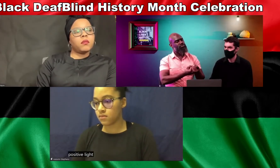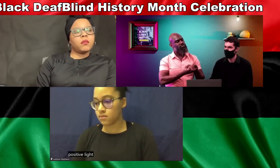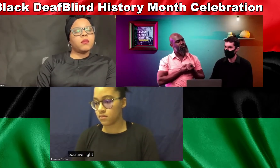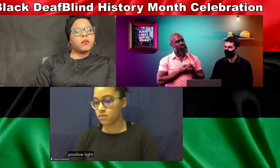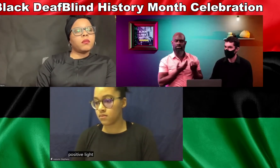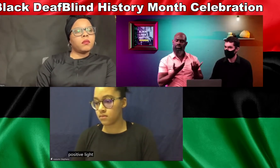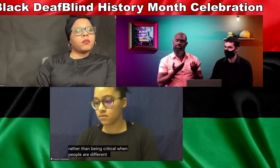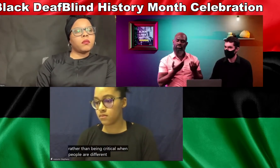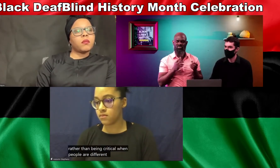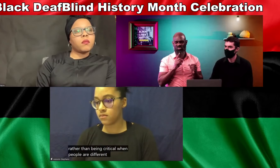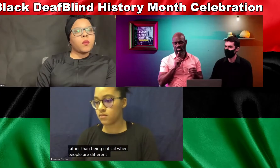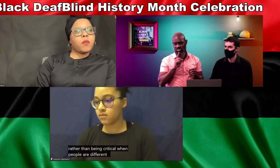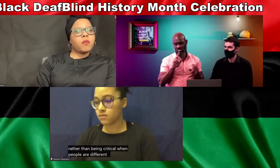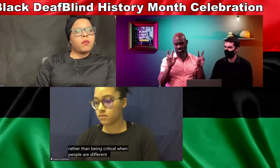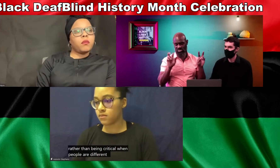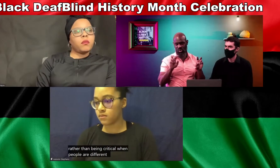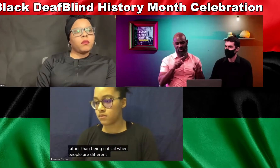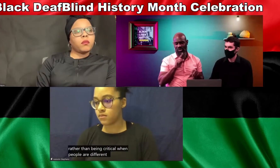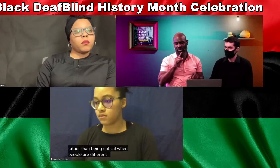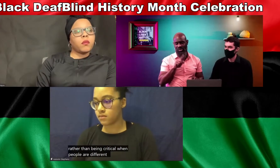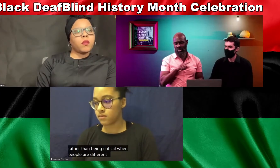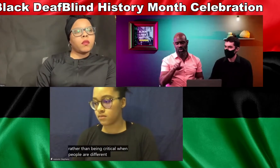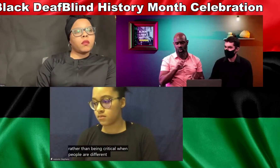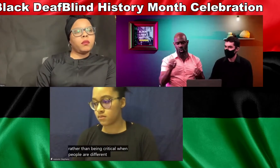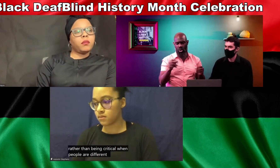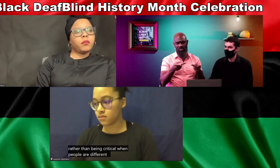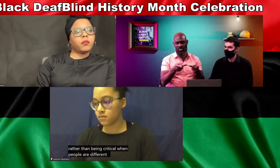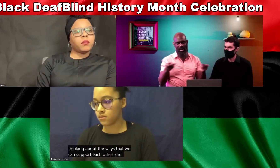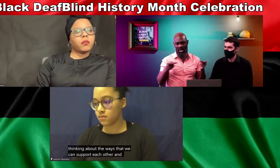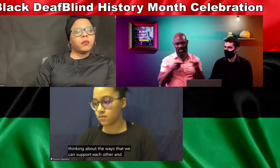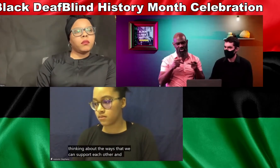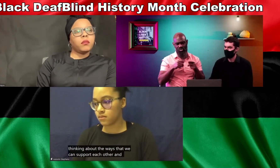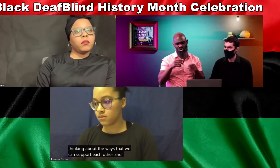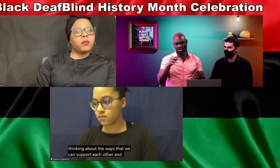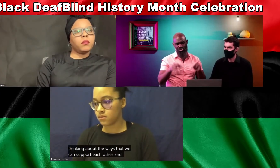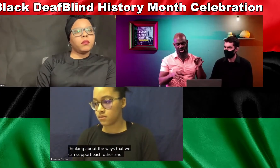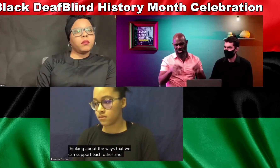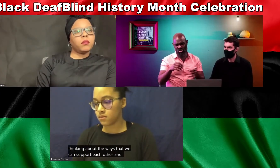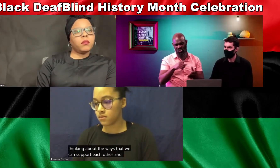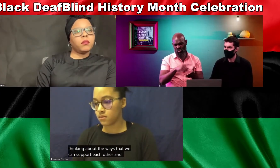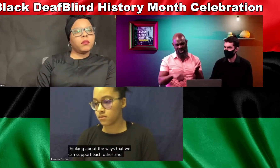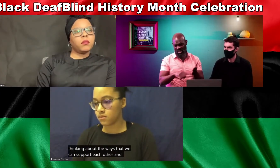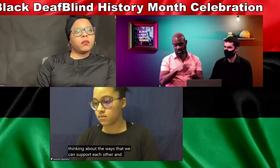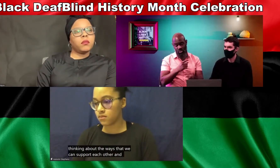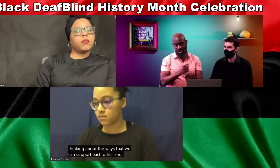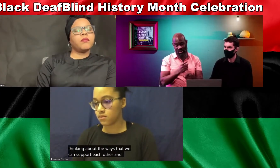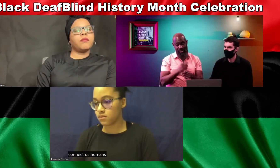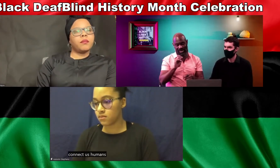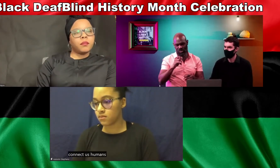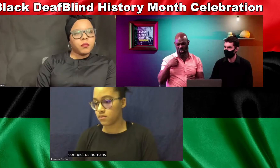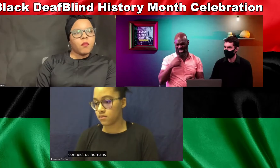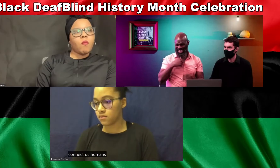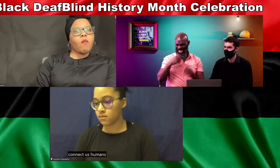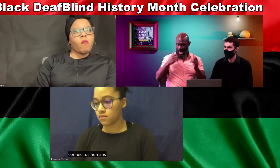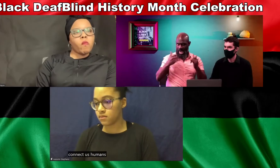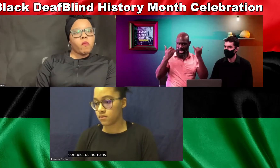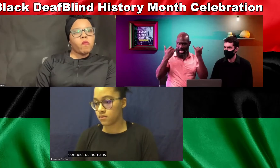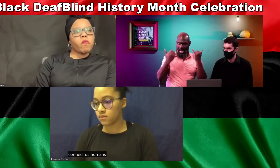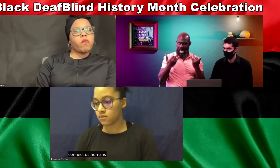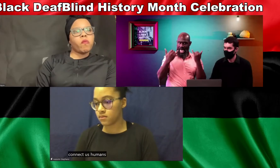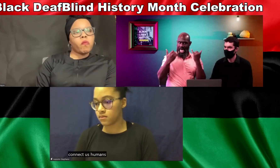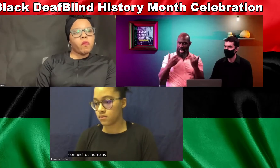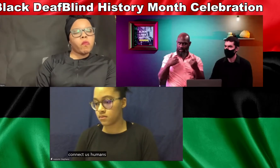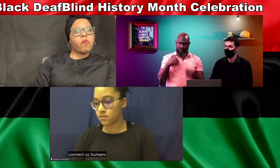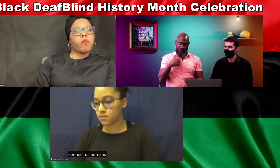Thinking about the ways that we can support each other and connect as humans. I mean, there's really no place to judge